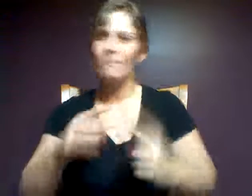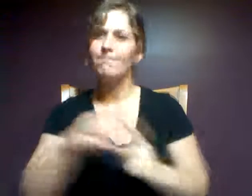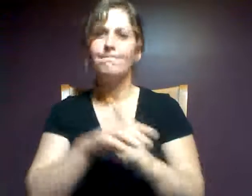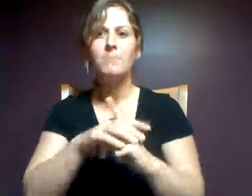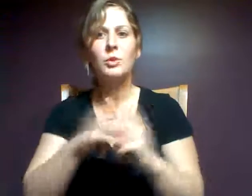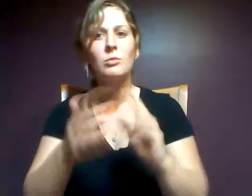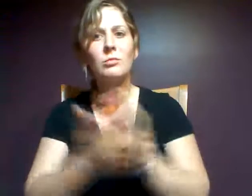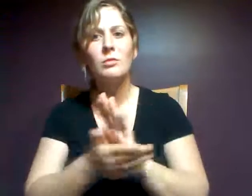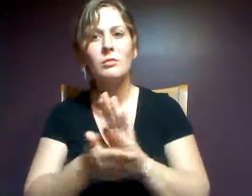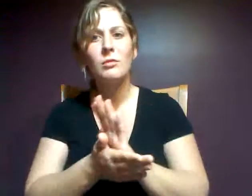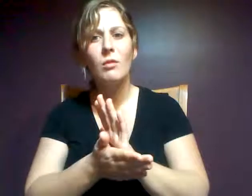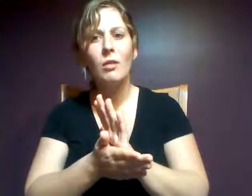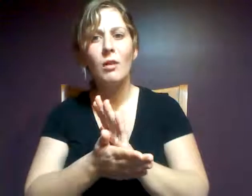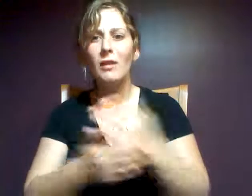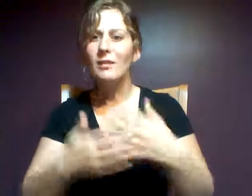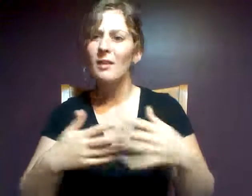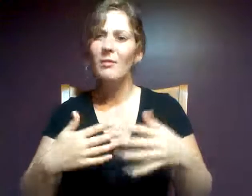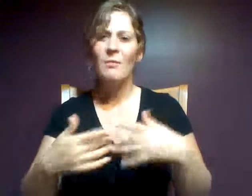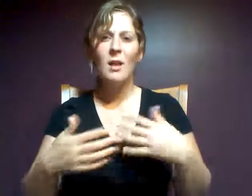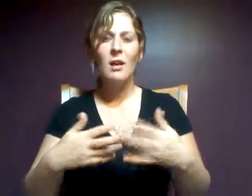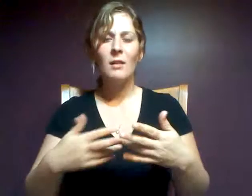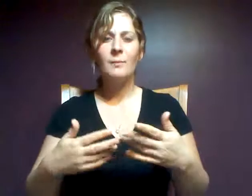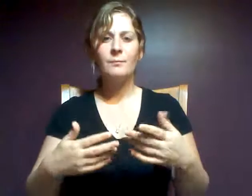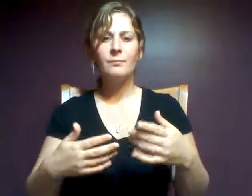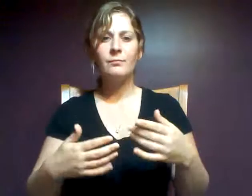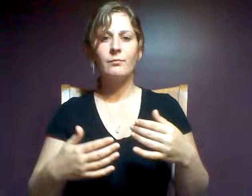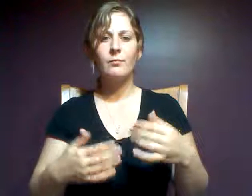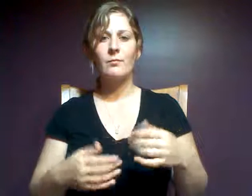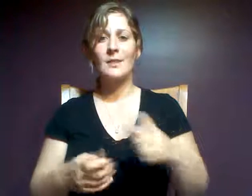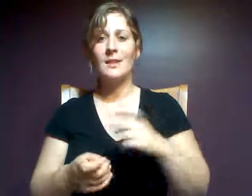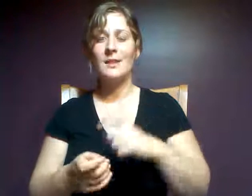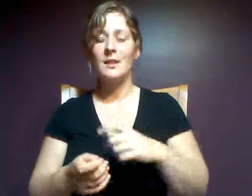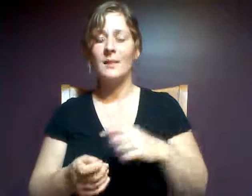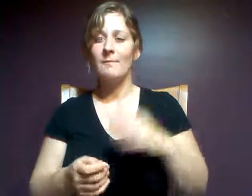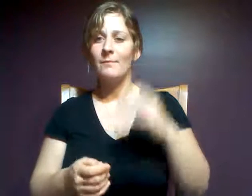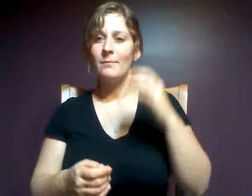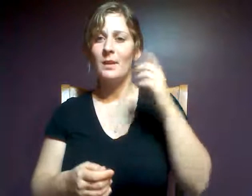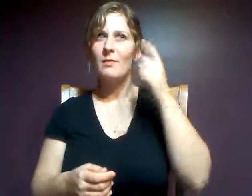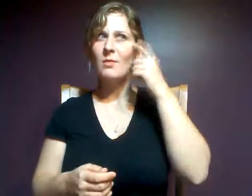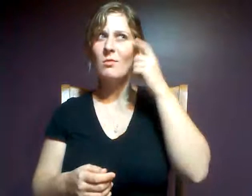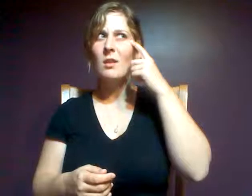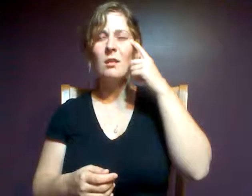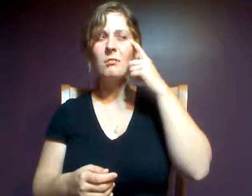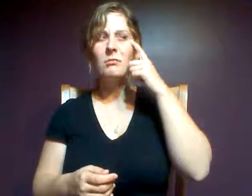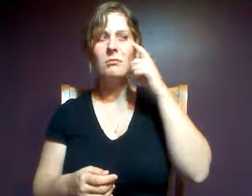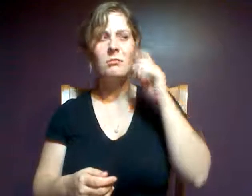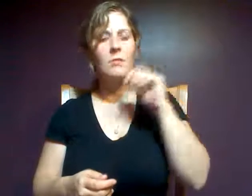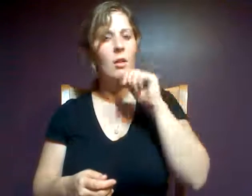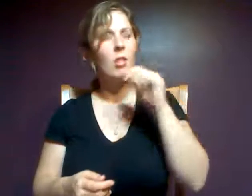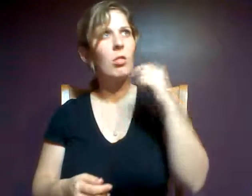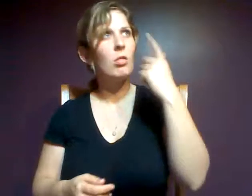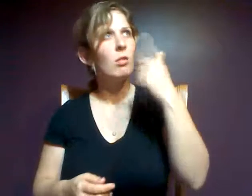you don't think you are thin enough, you will score a lower grade point average than your peers who are not concerned with